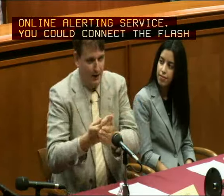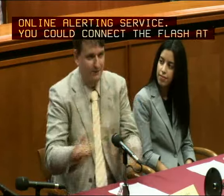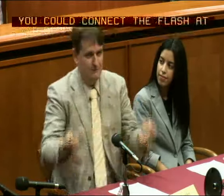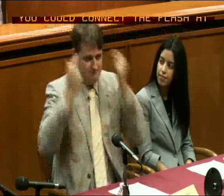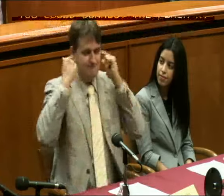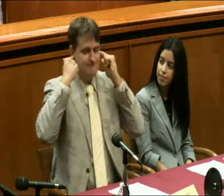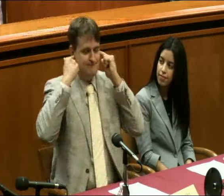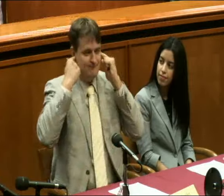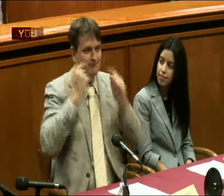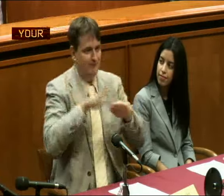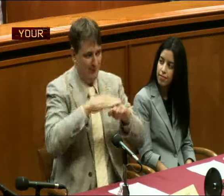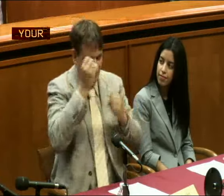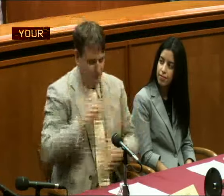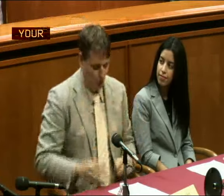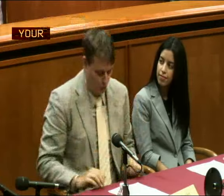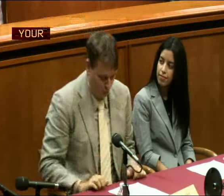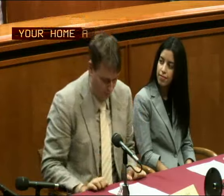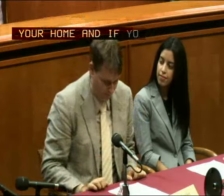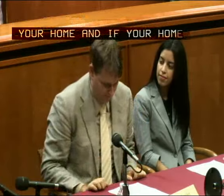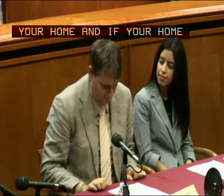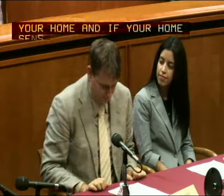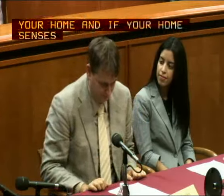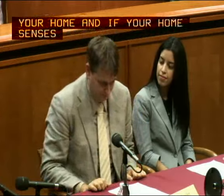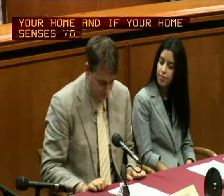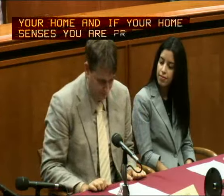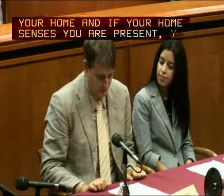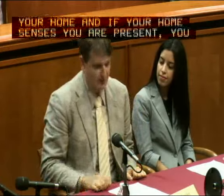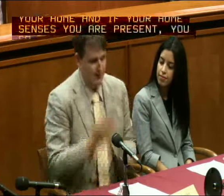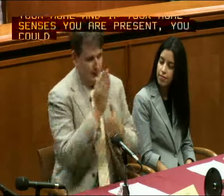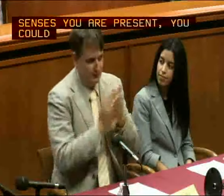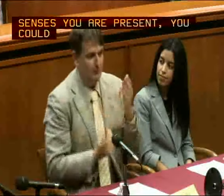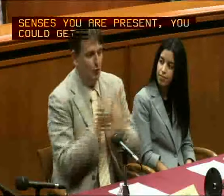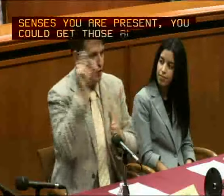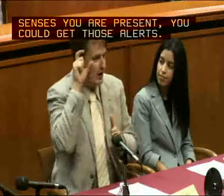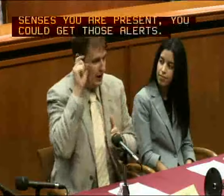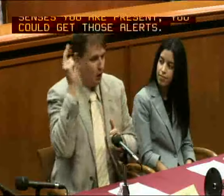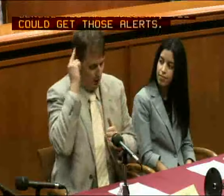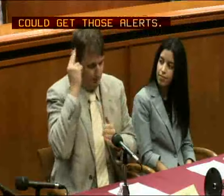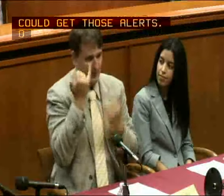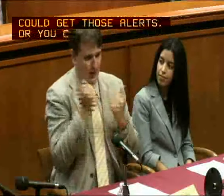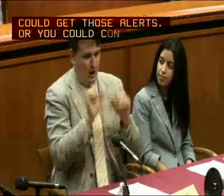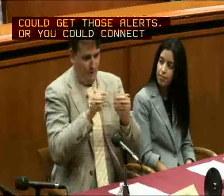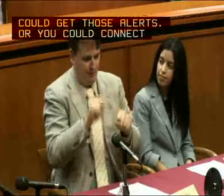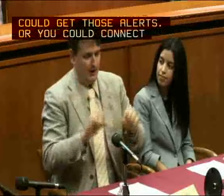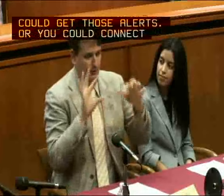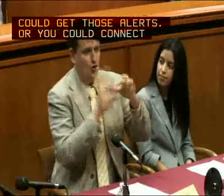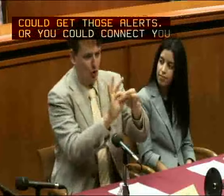implant to an alerting service, and it would play an audible tone right into your device.